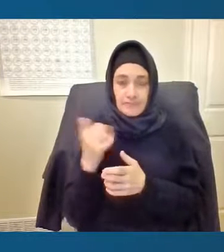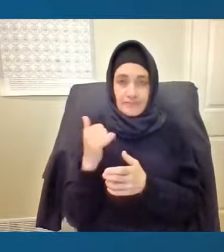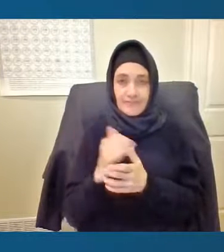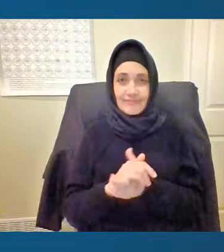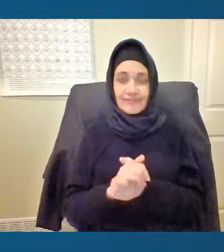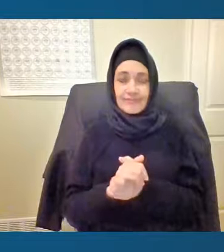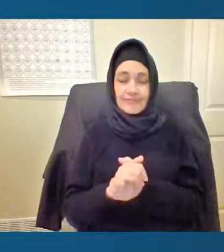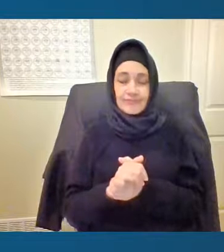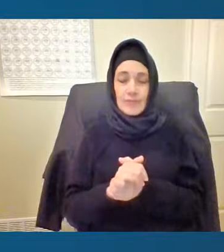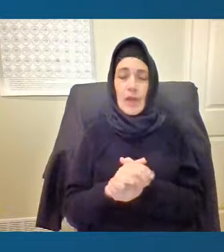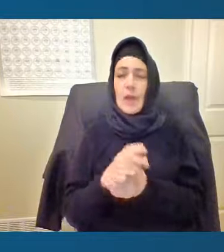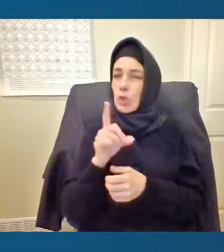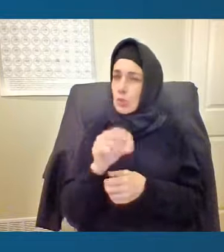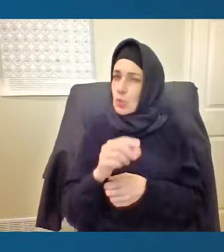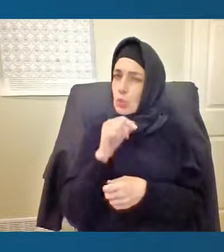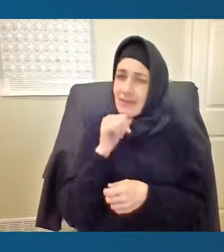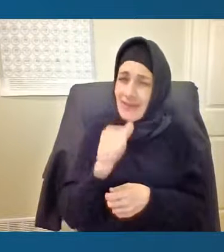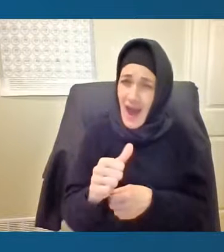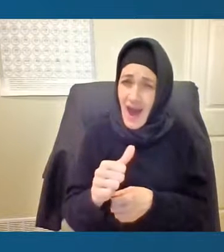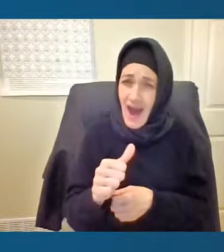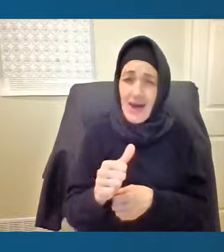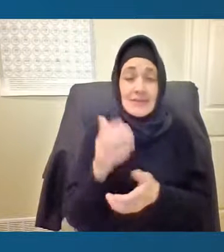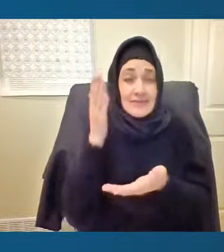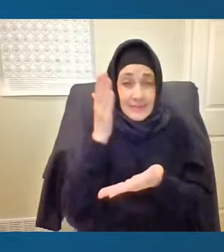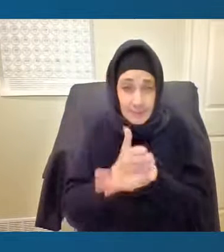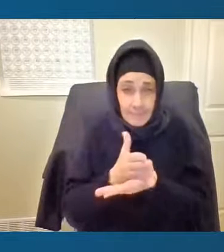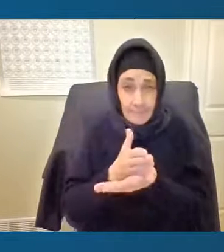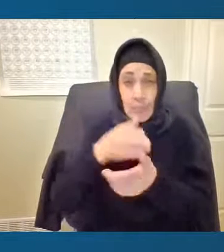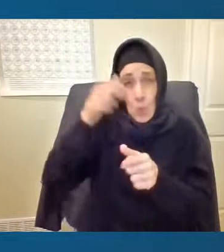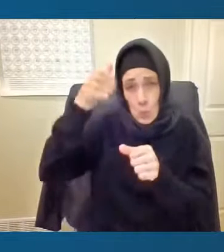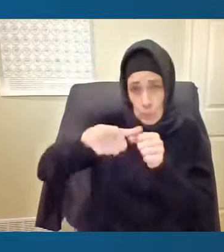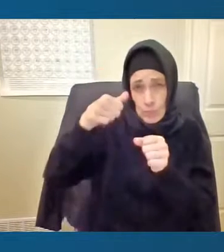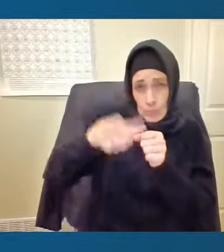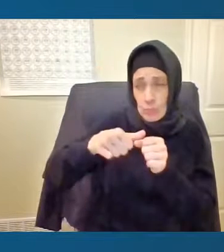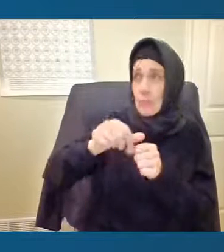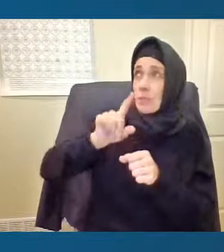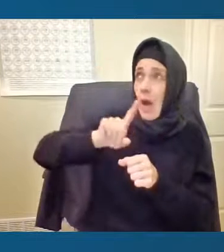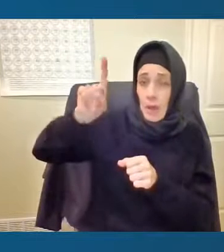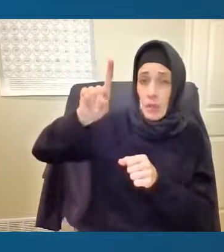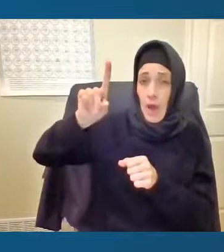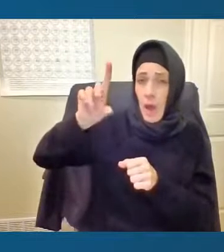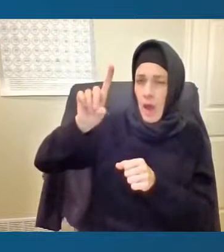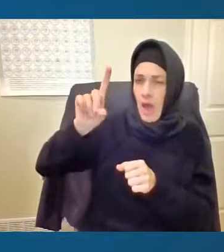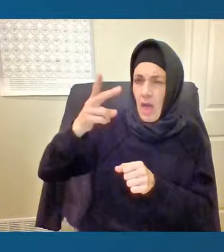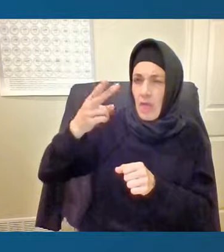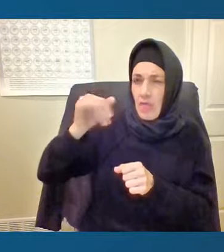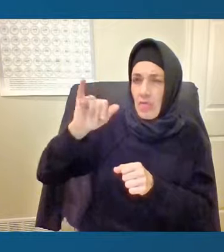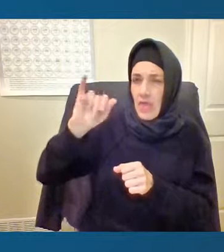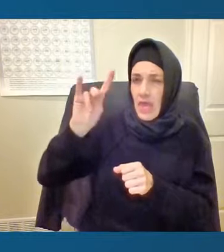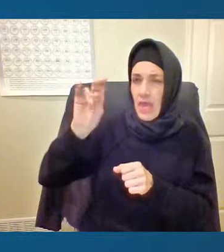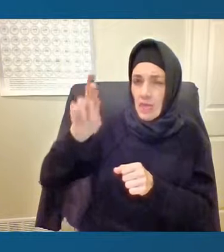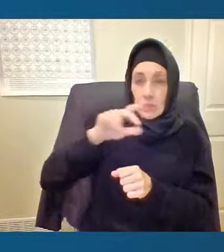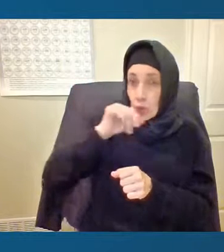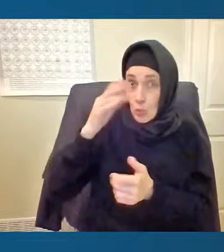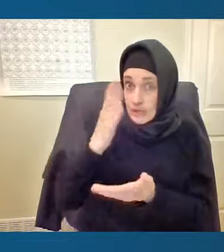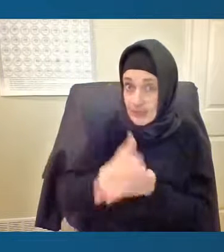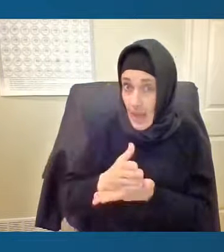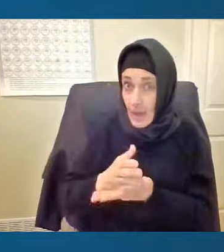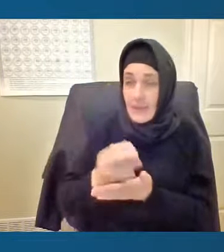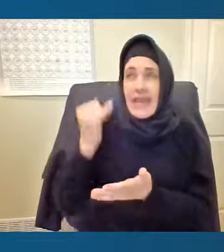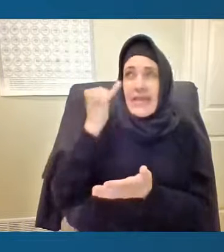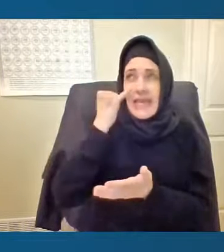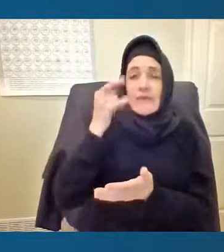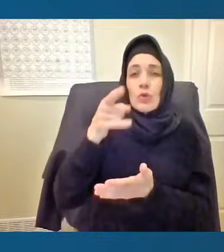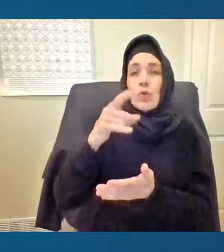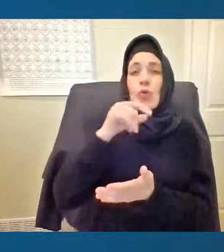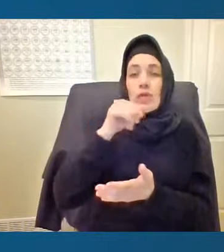fihi. Do not stop doing dhikr because you are not present in the dhikr of Allah, in